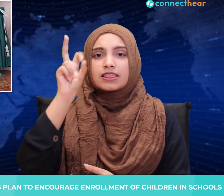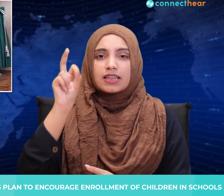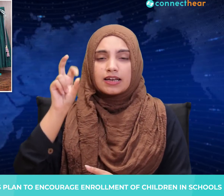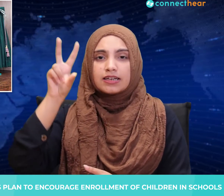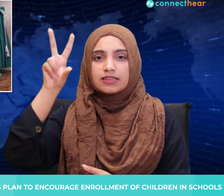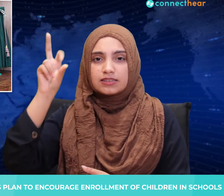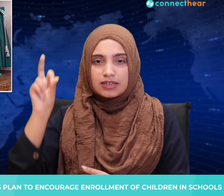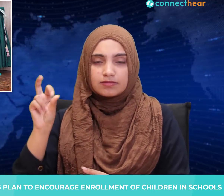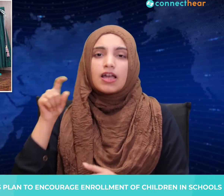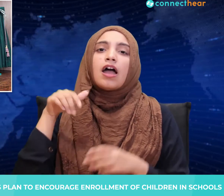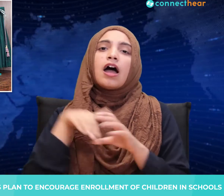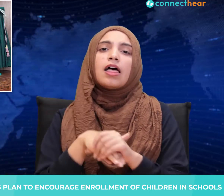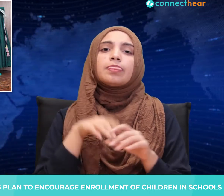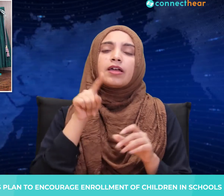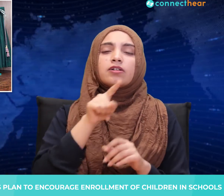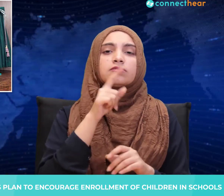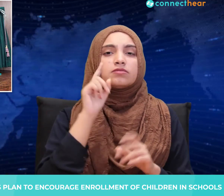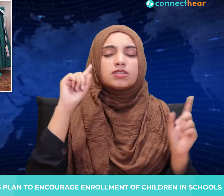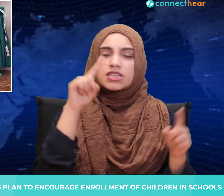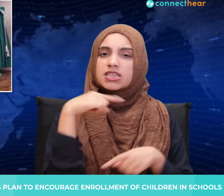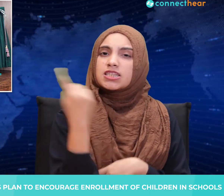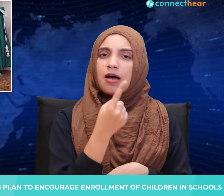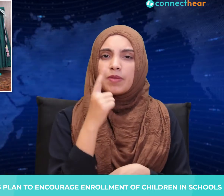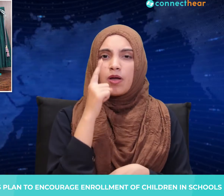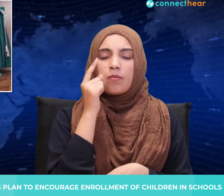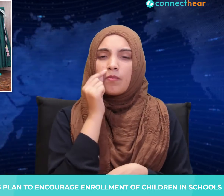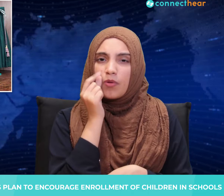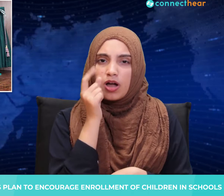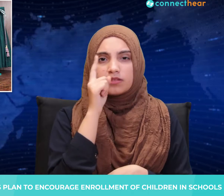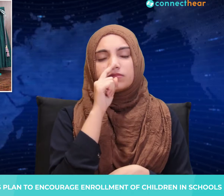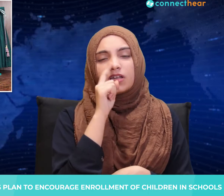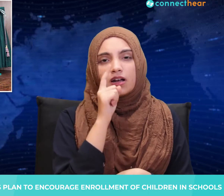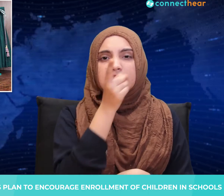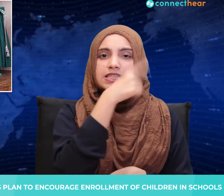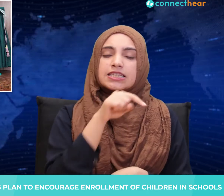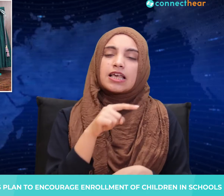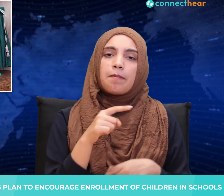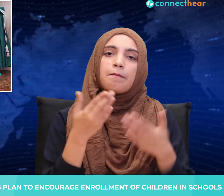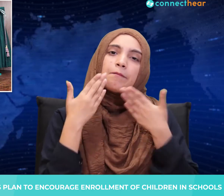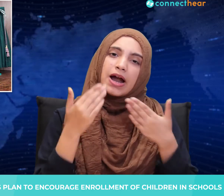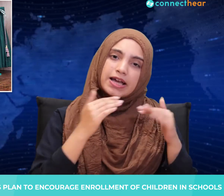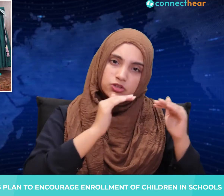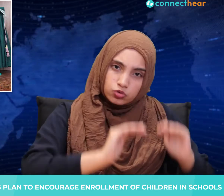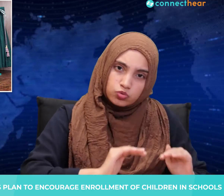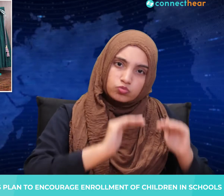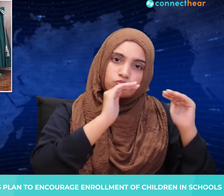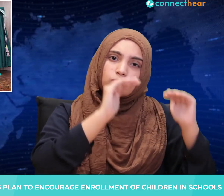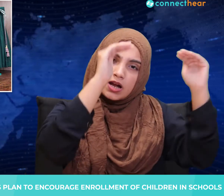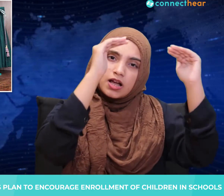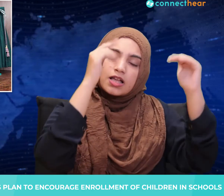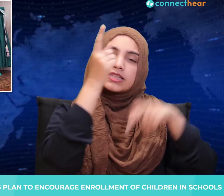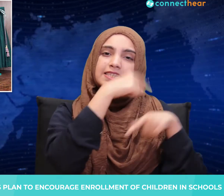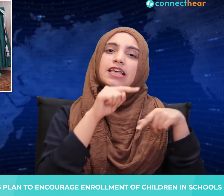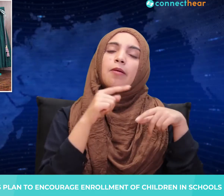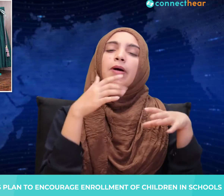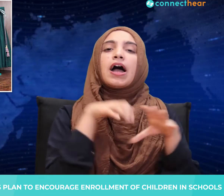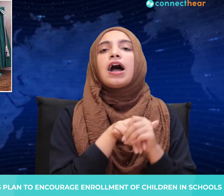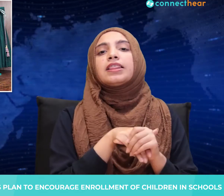trends for both boys and girls in primary and secondary education, reveal that girls